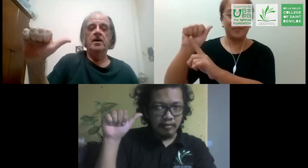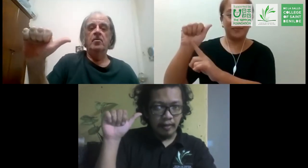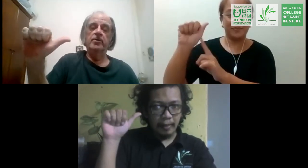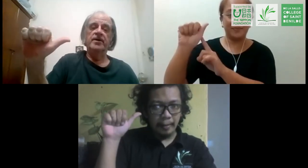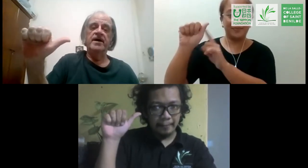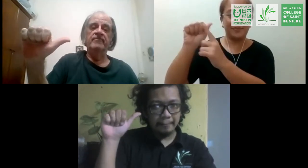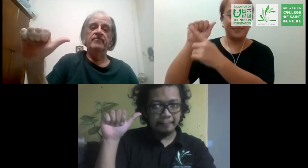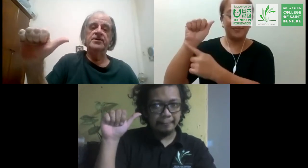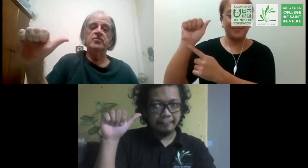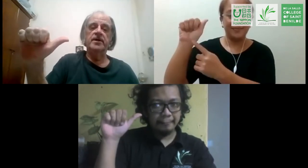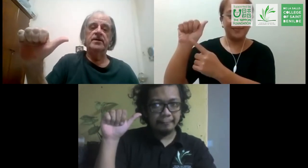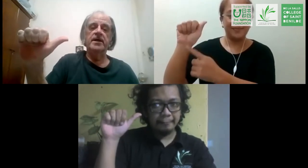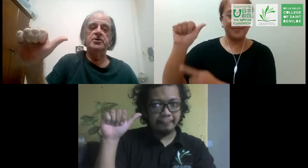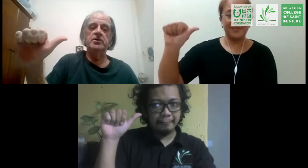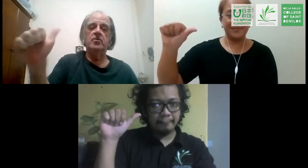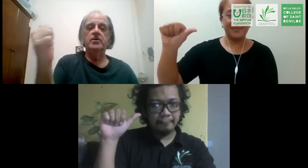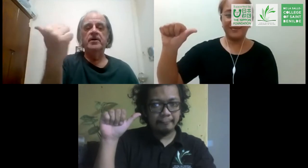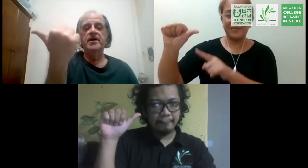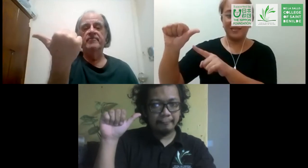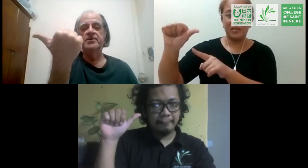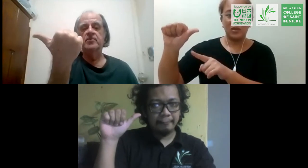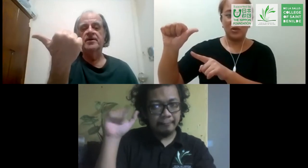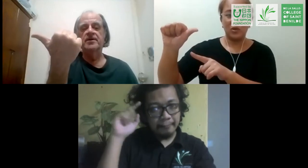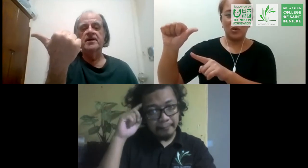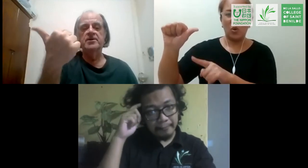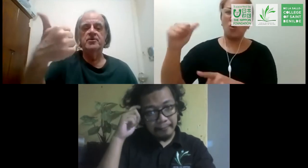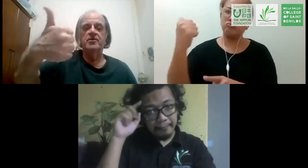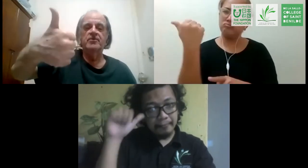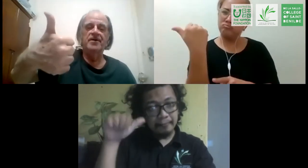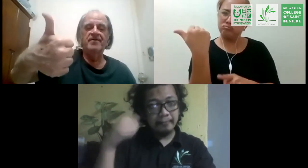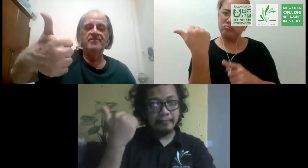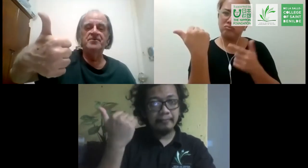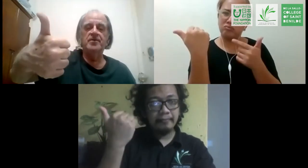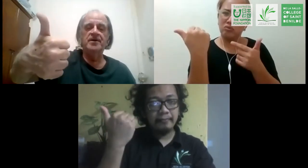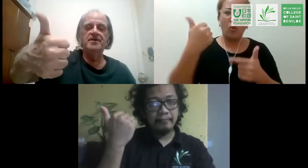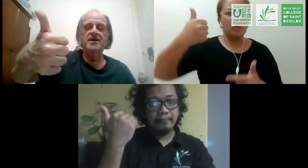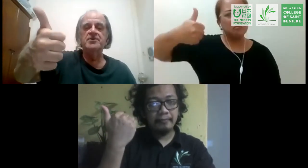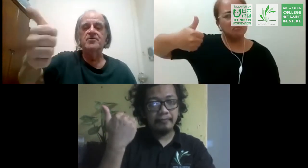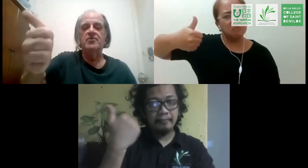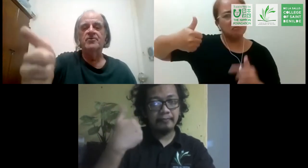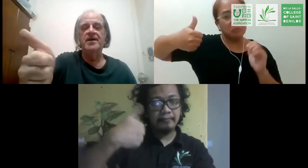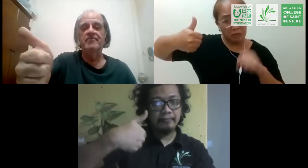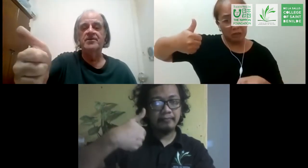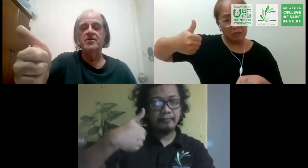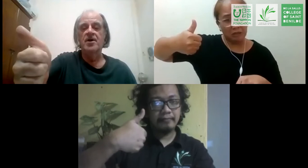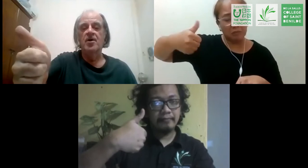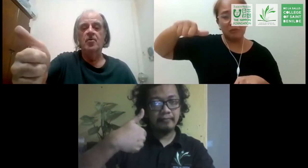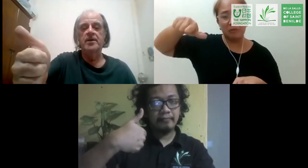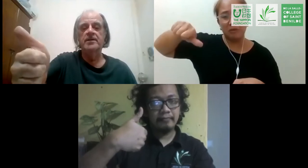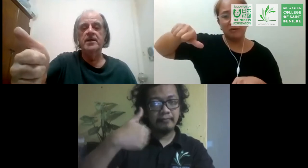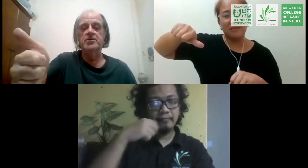Okay. Yes, Well, sir. you can have this orientation, or you can have this orientation, or you can have this orientation, or you can have